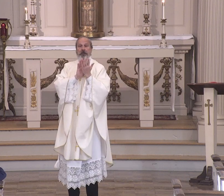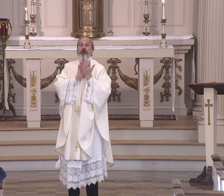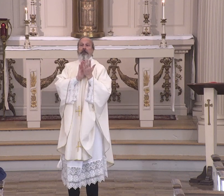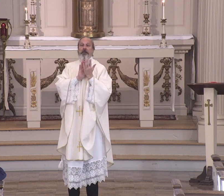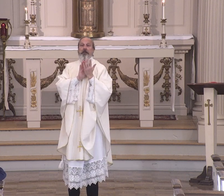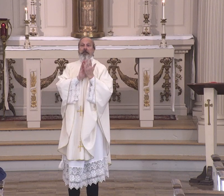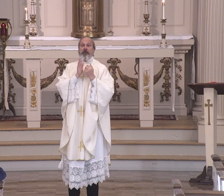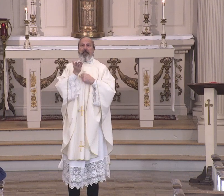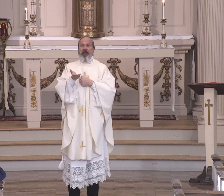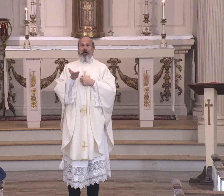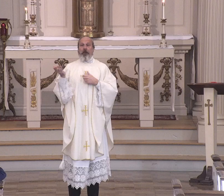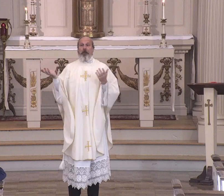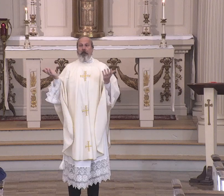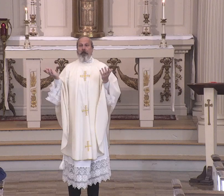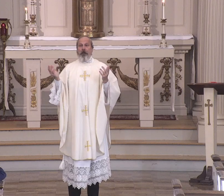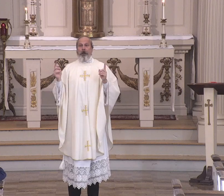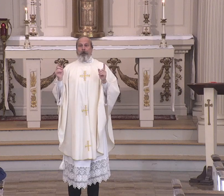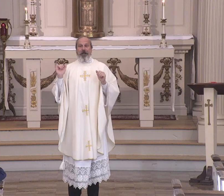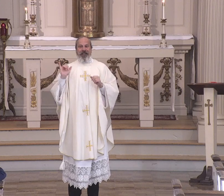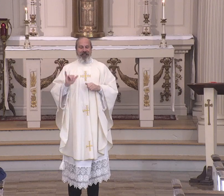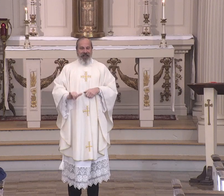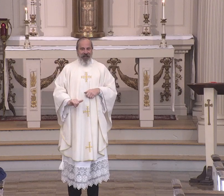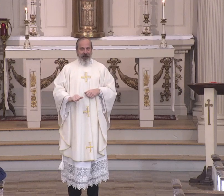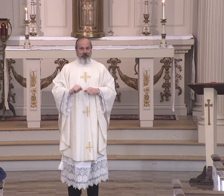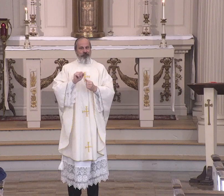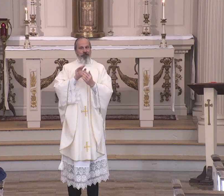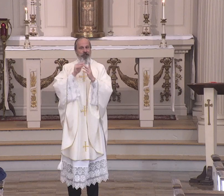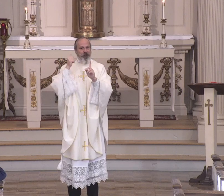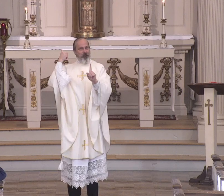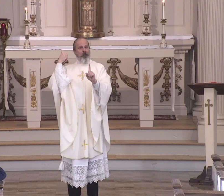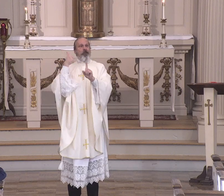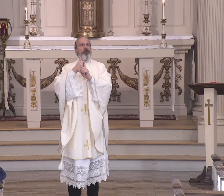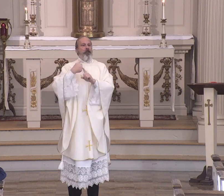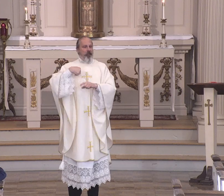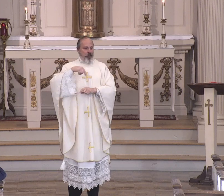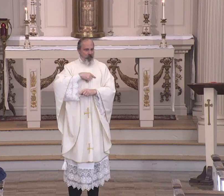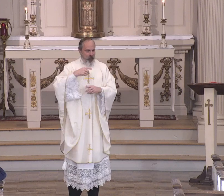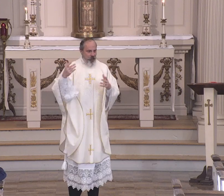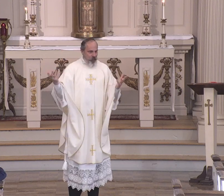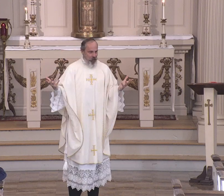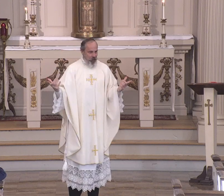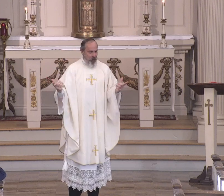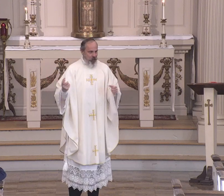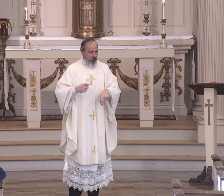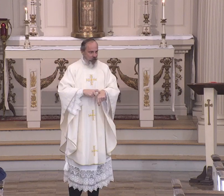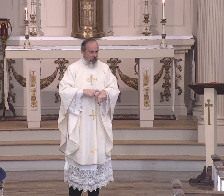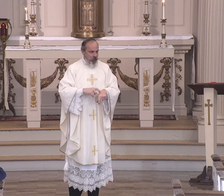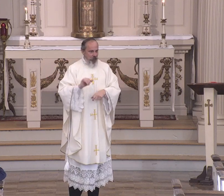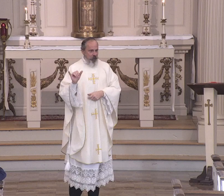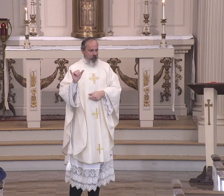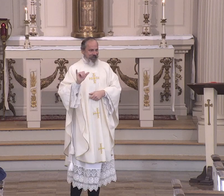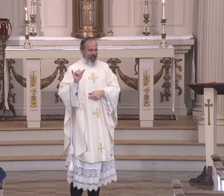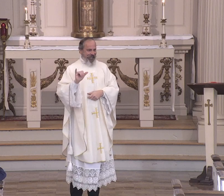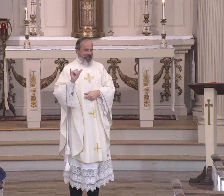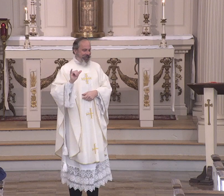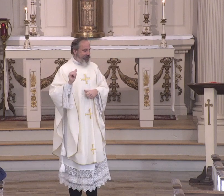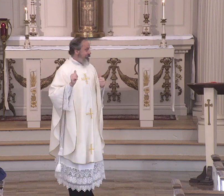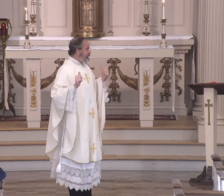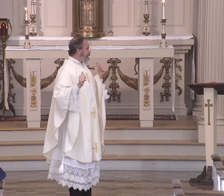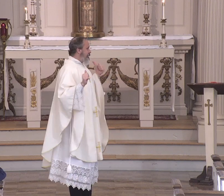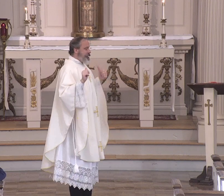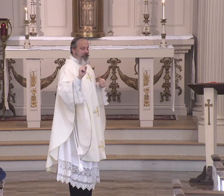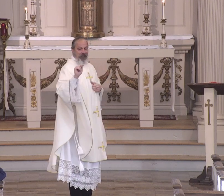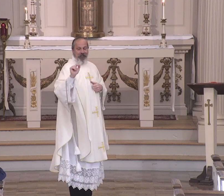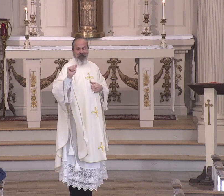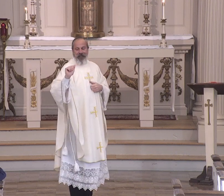but simply by Jesus' presence with us, we are all impacted.